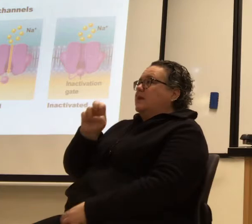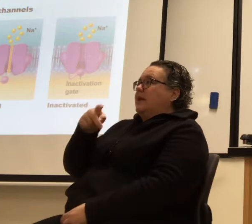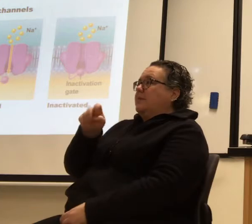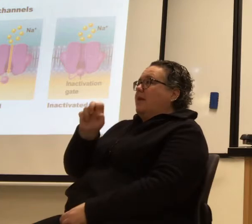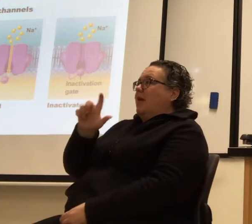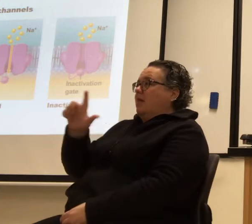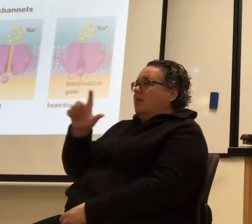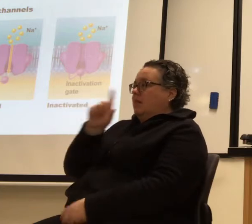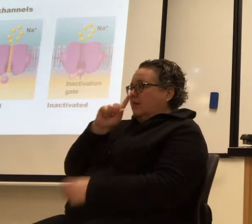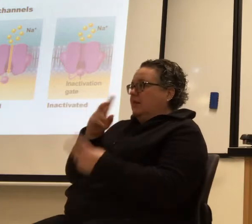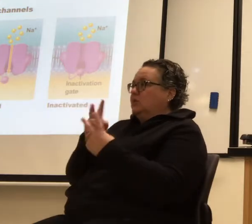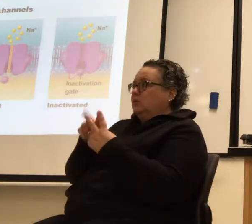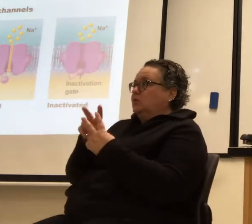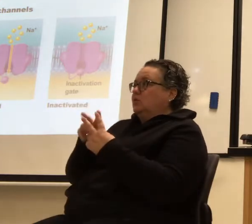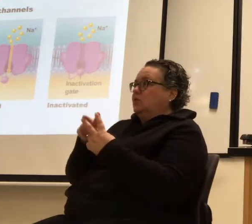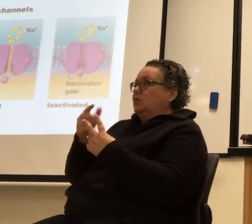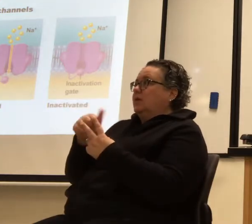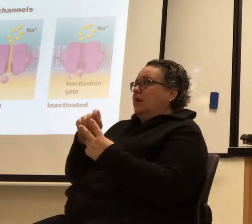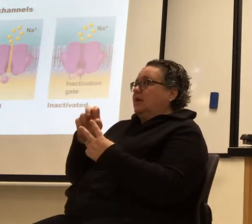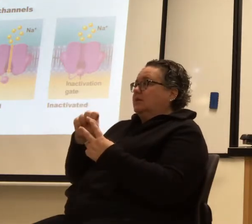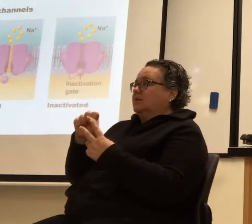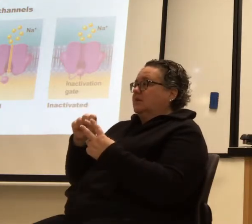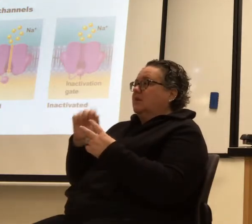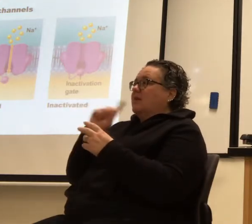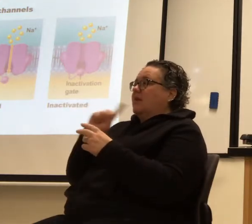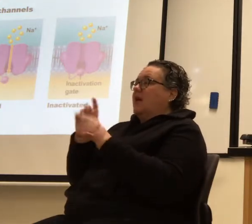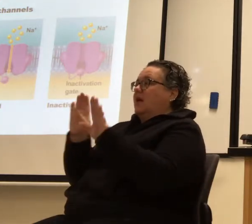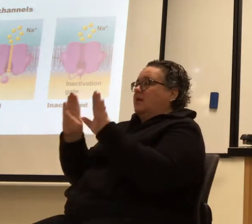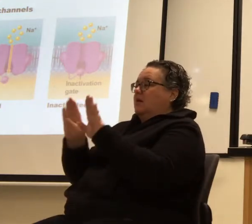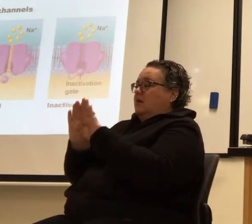gates of the activation gate will swing up.